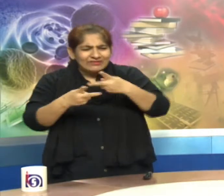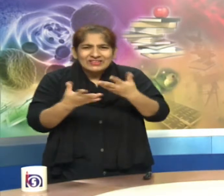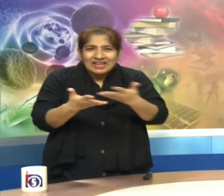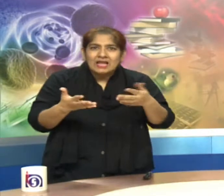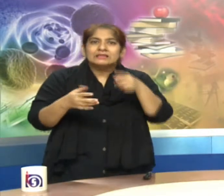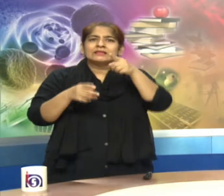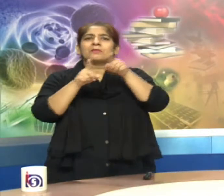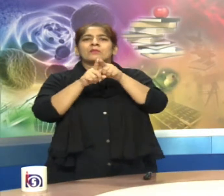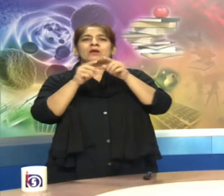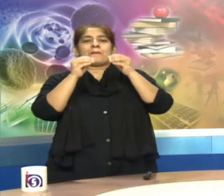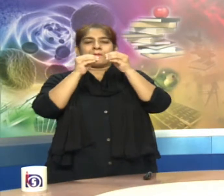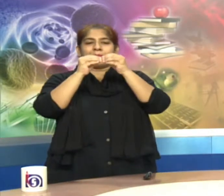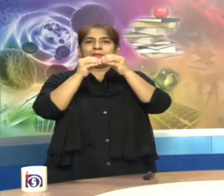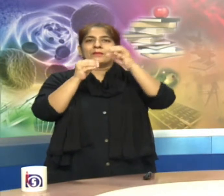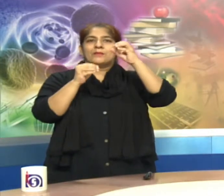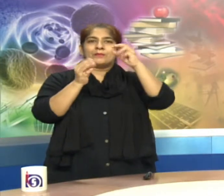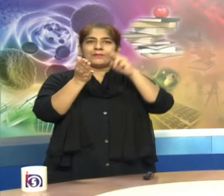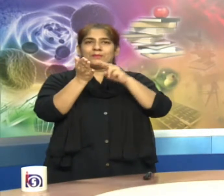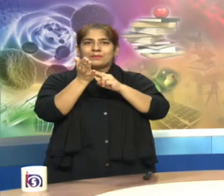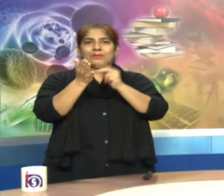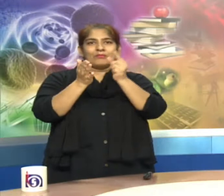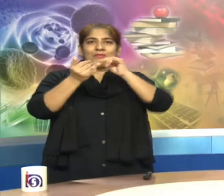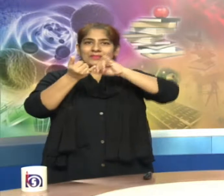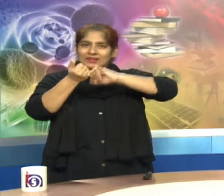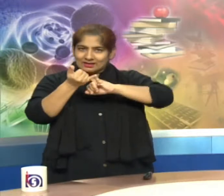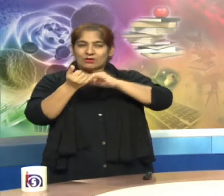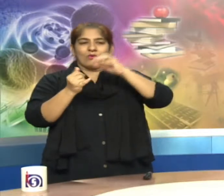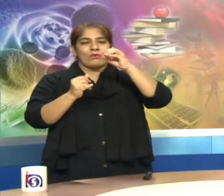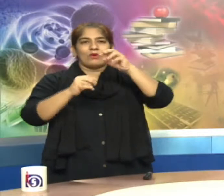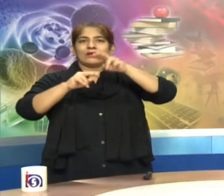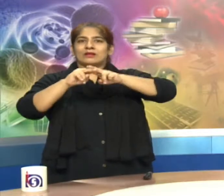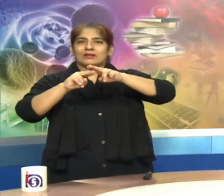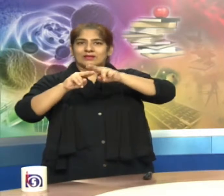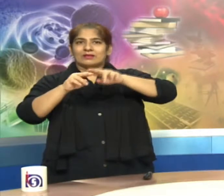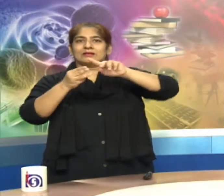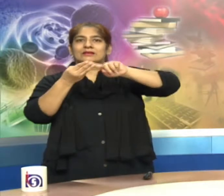as we already discussed about the different tools of promotion and the bonus offer,